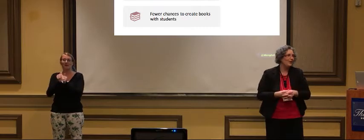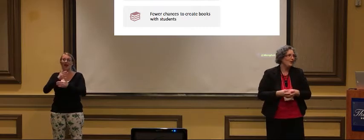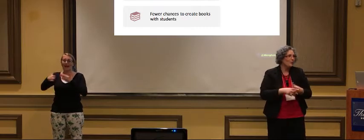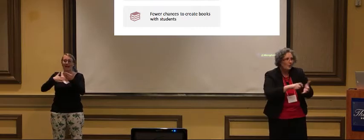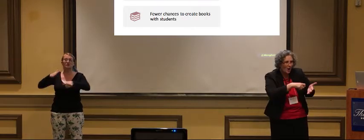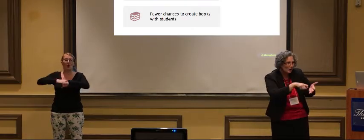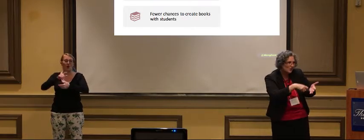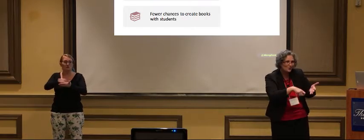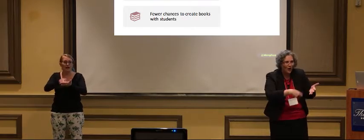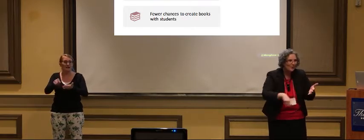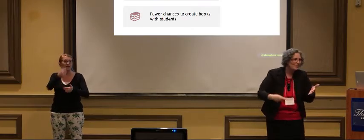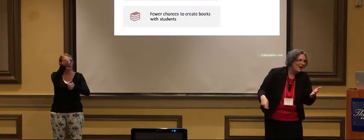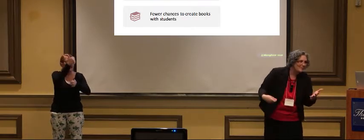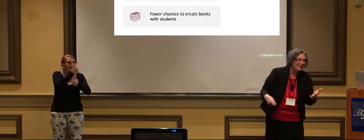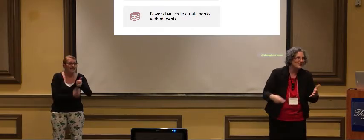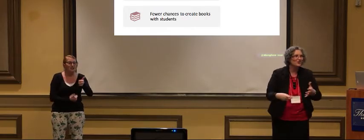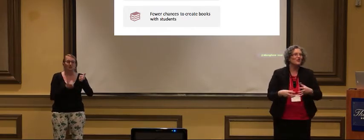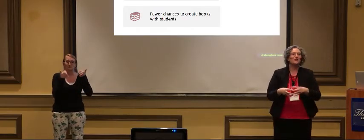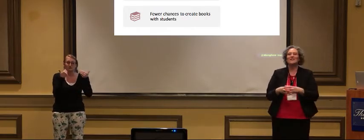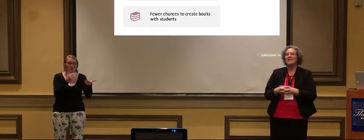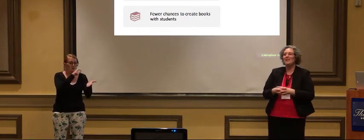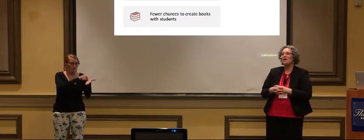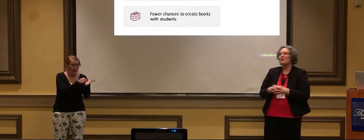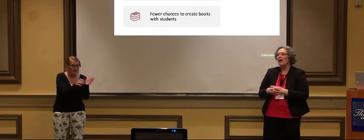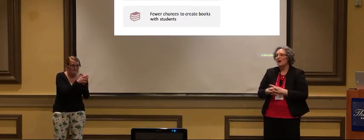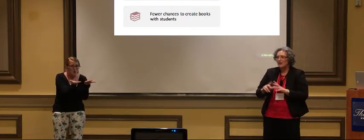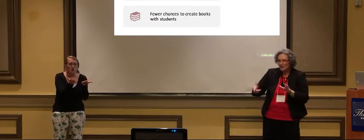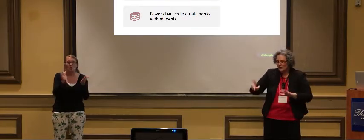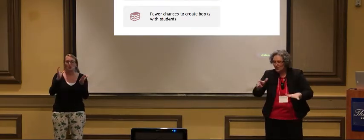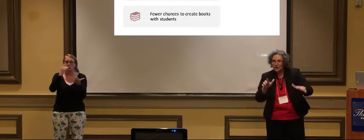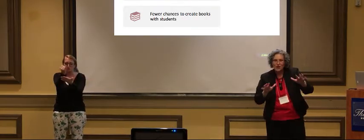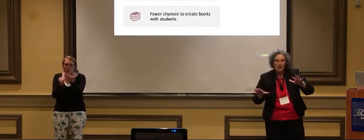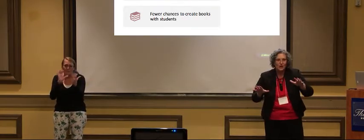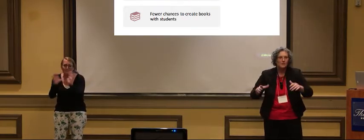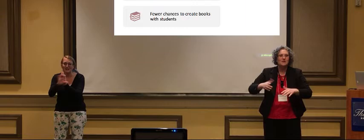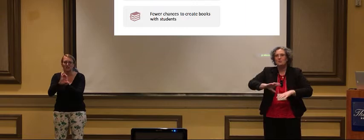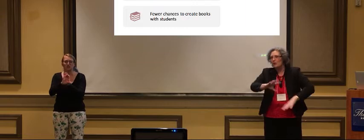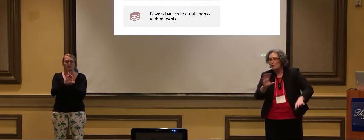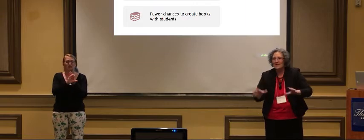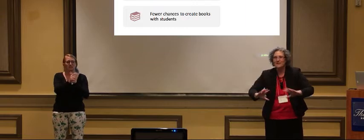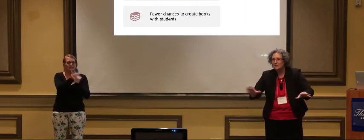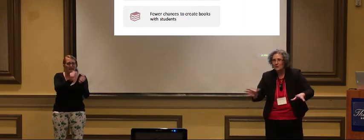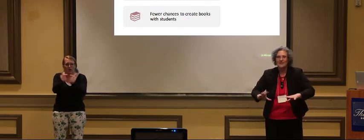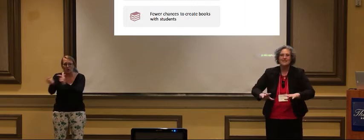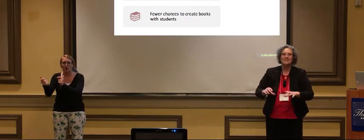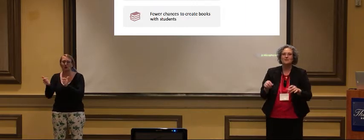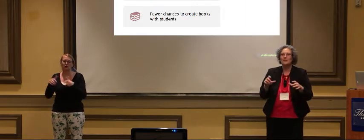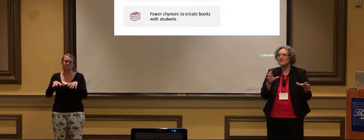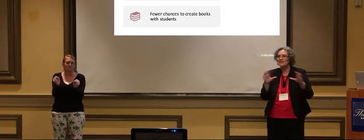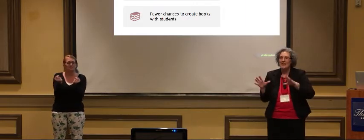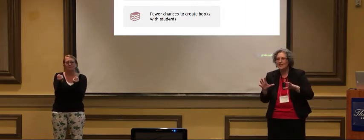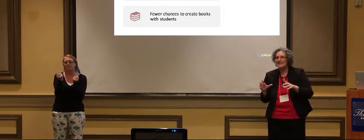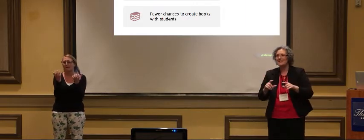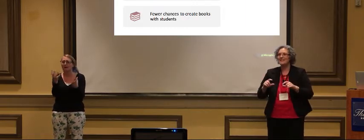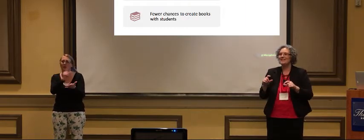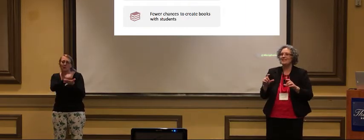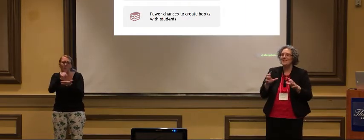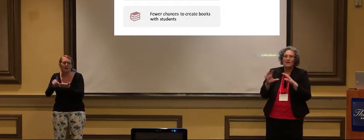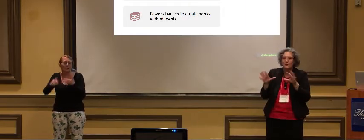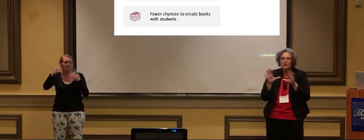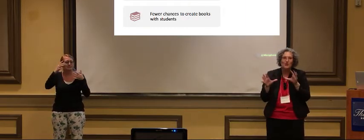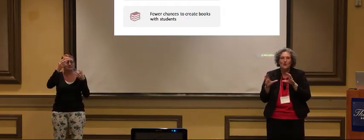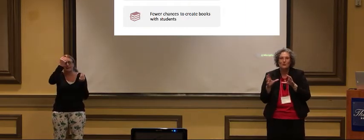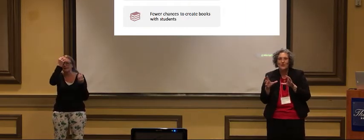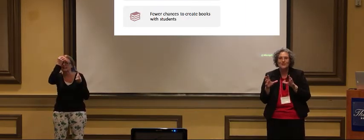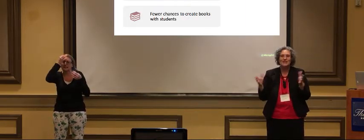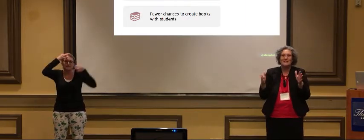book, where we all got to draw the hot pictures, where each of us took a turn and we spent weeks and weeks and we decided and then